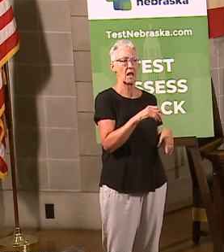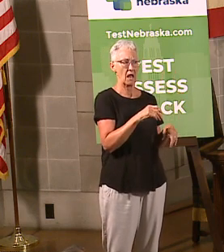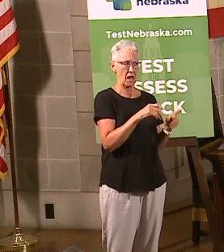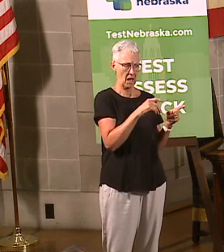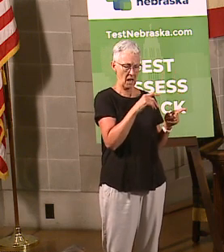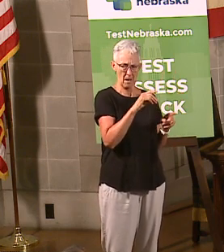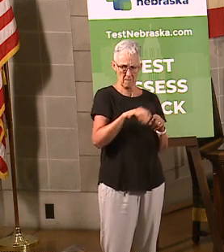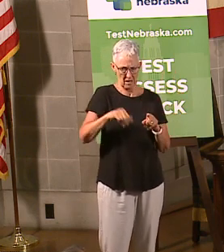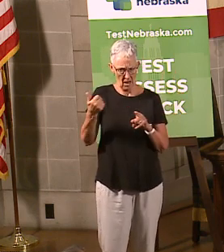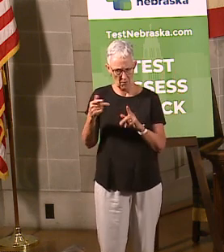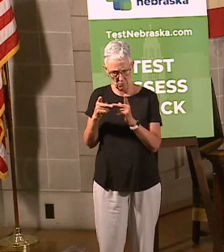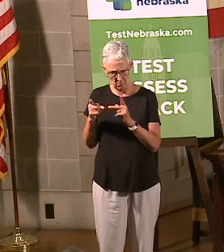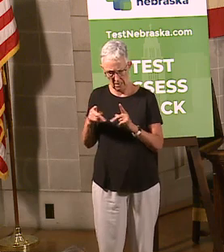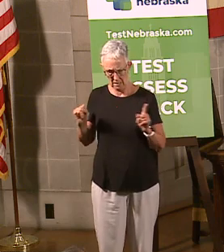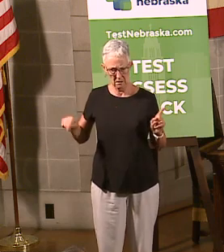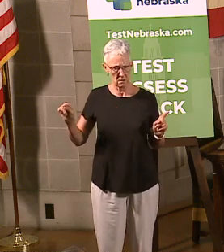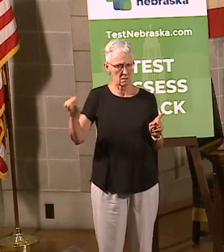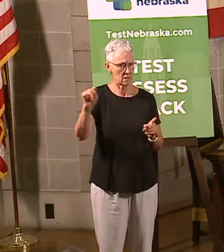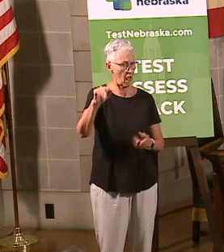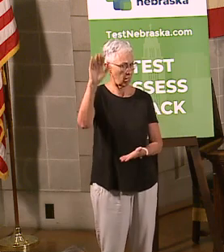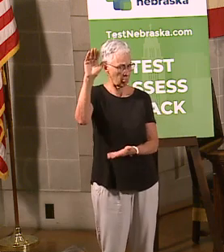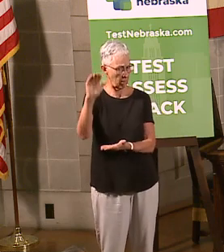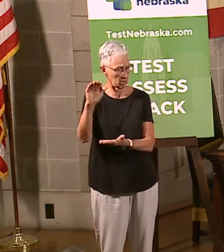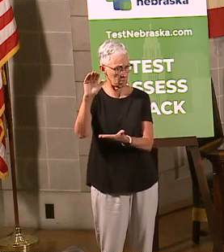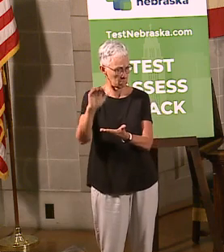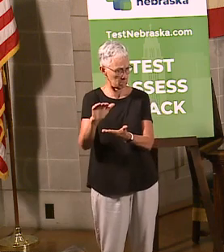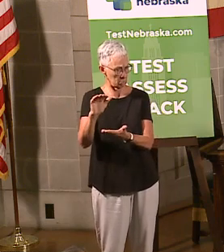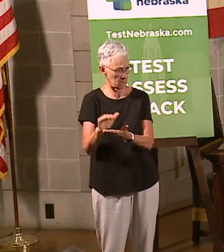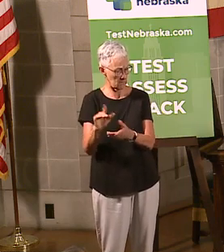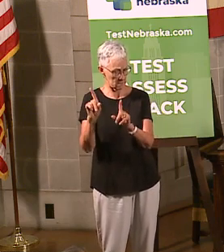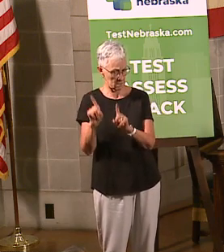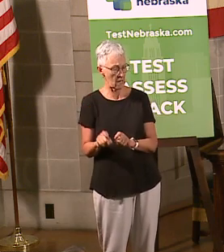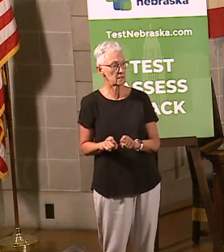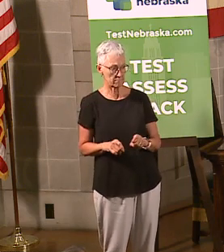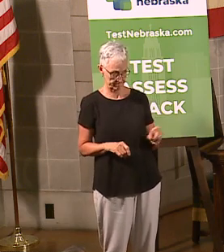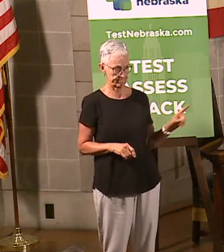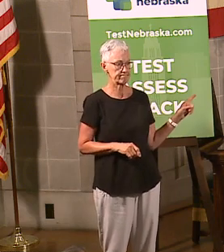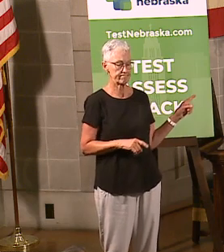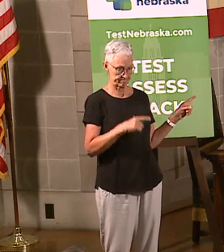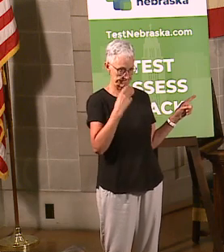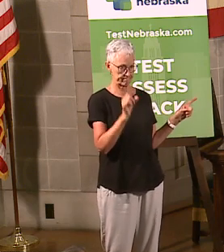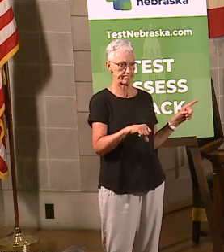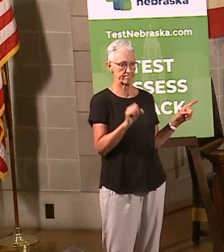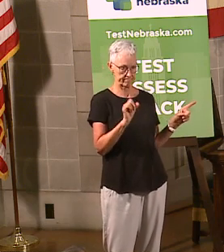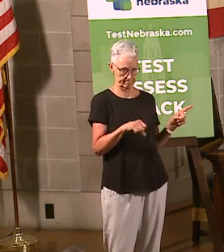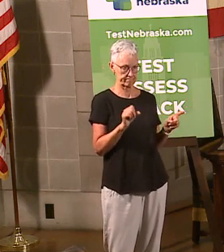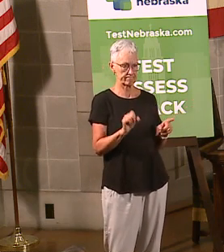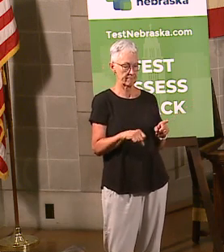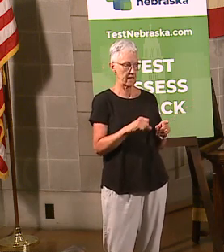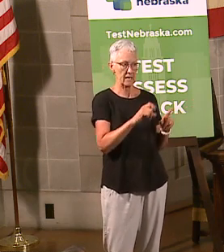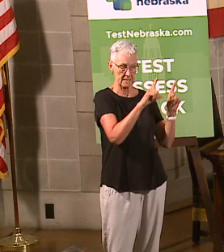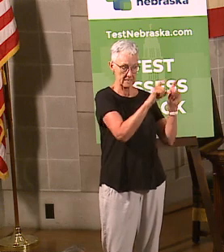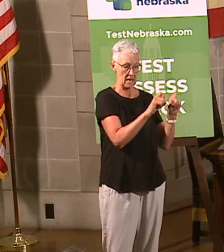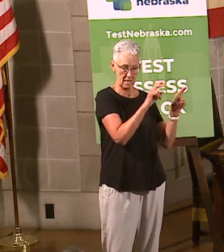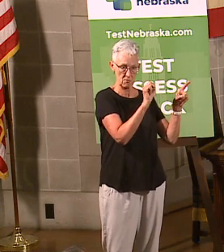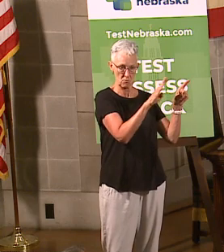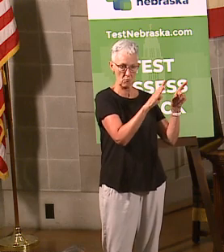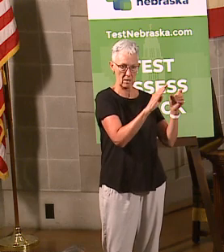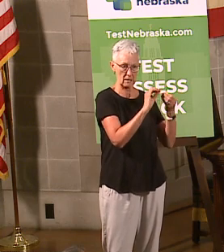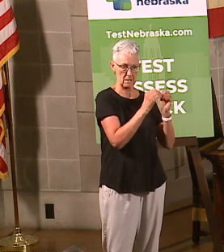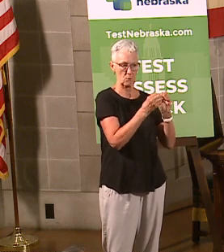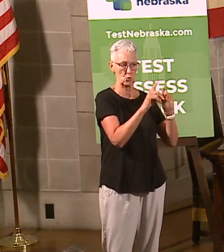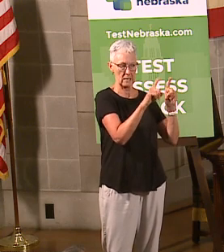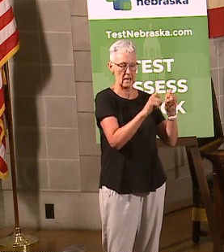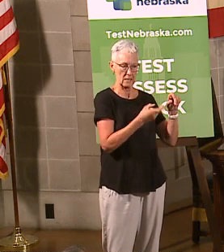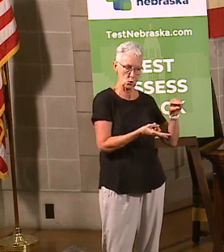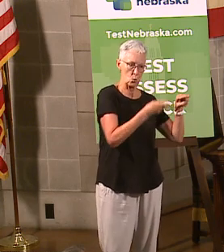yes. Providers, for example, have been doing less testing, even as Test Nebraska has been doing more testing. And I imagine it's just if you look